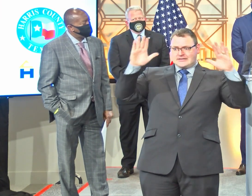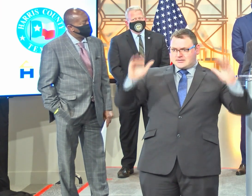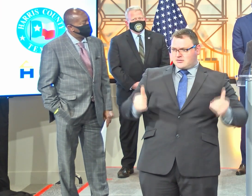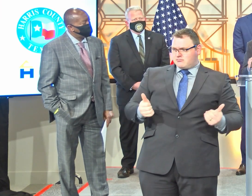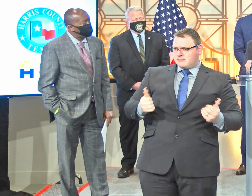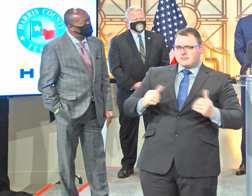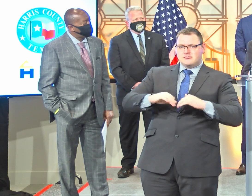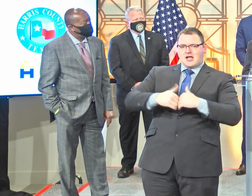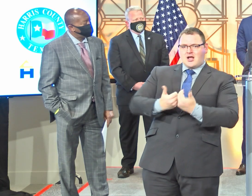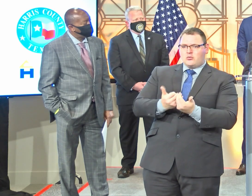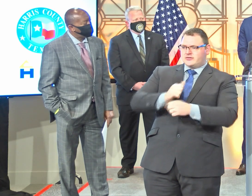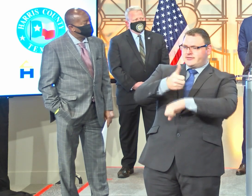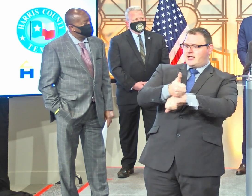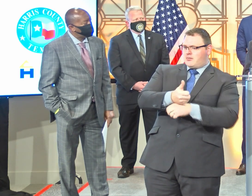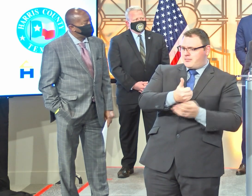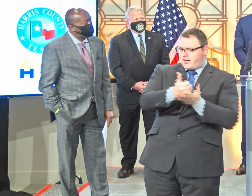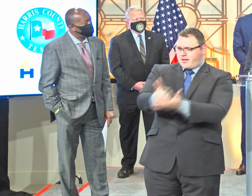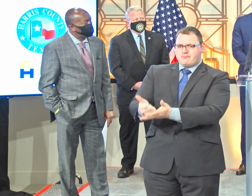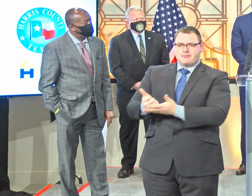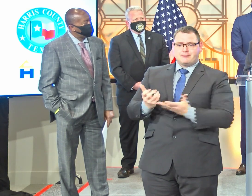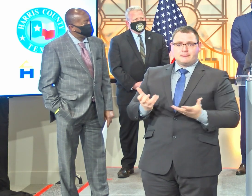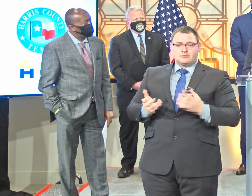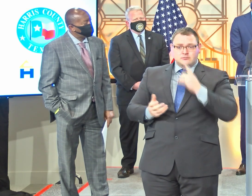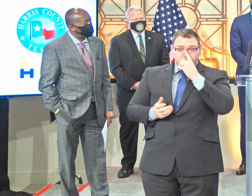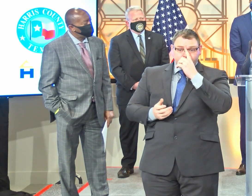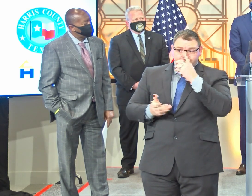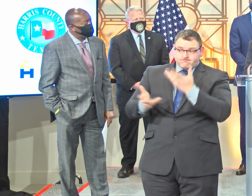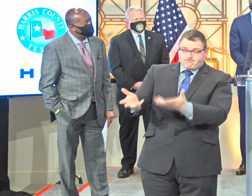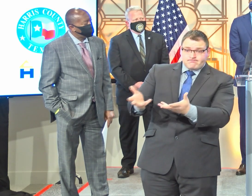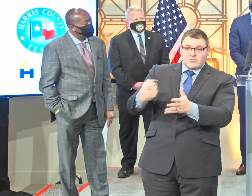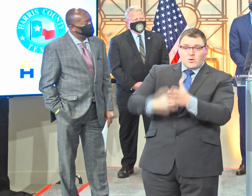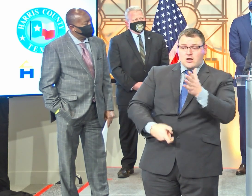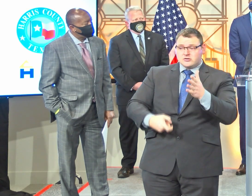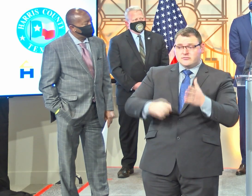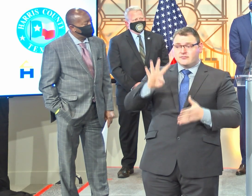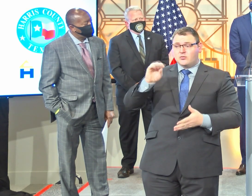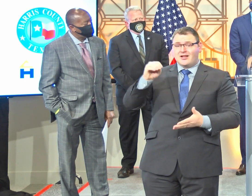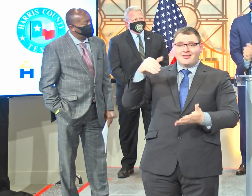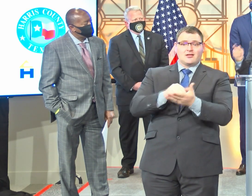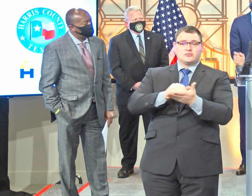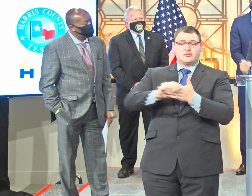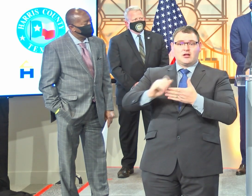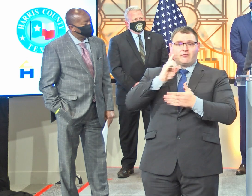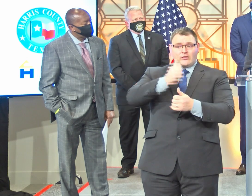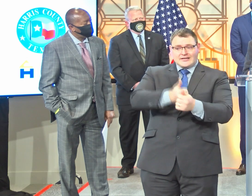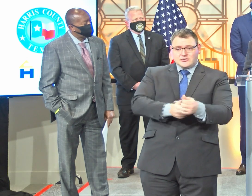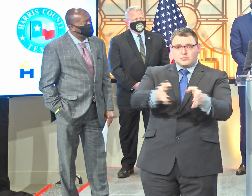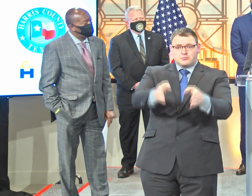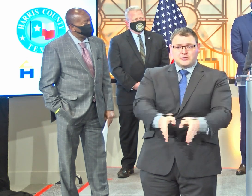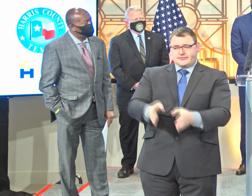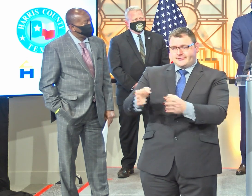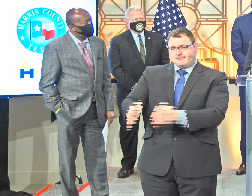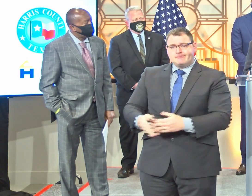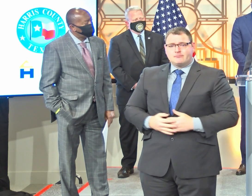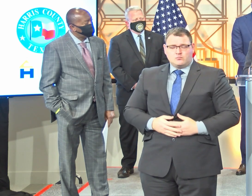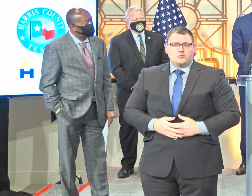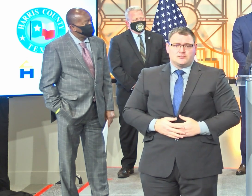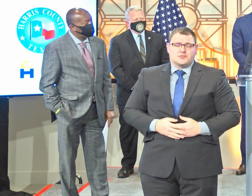possible to address an issue that so many have turned a blind eye to. And so I'm so grateful. And then lastly, let me just